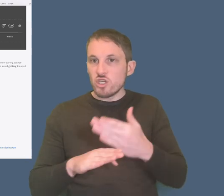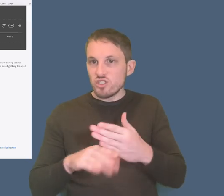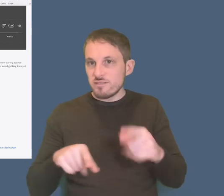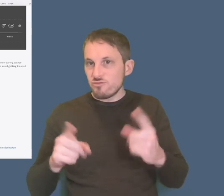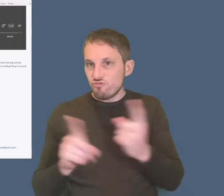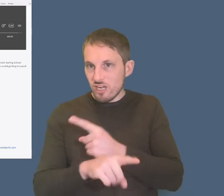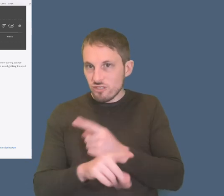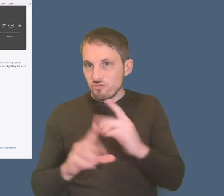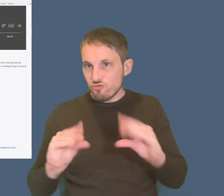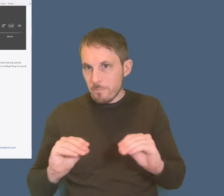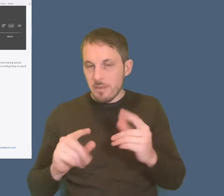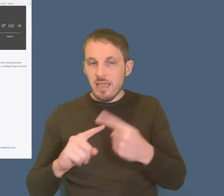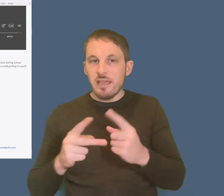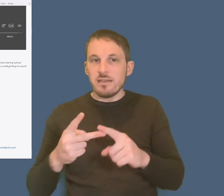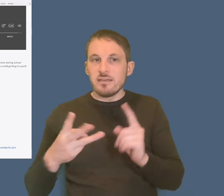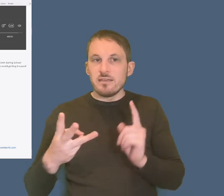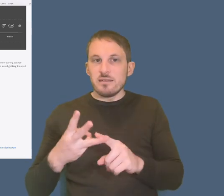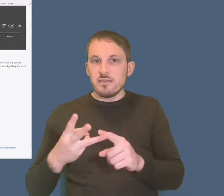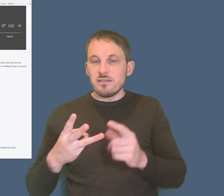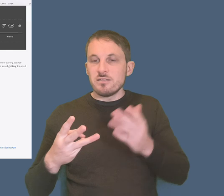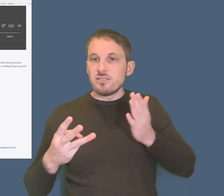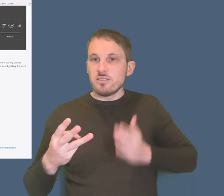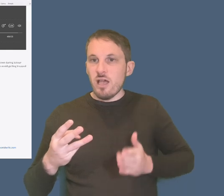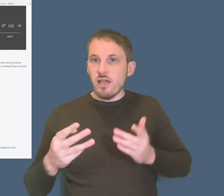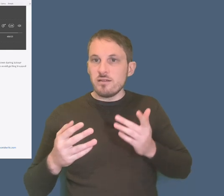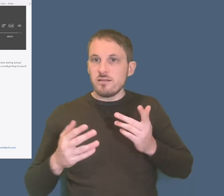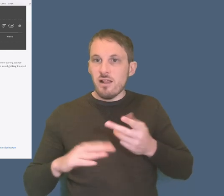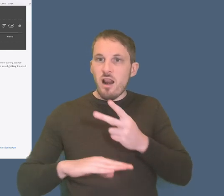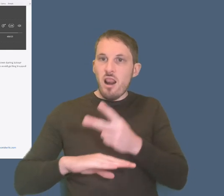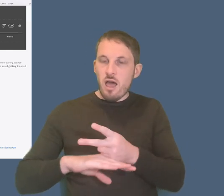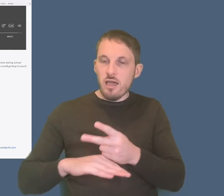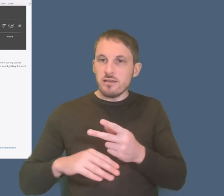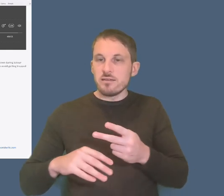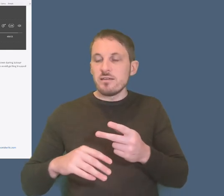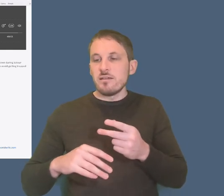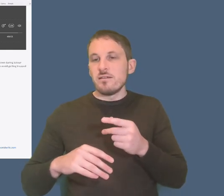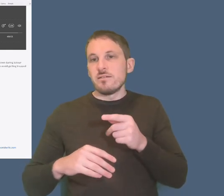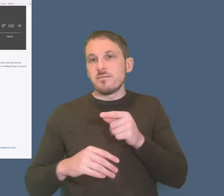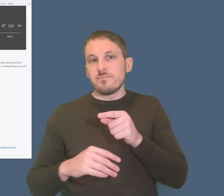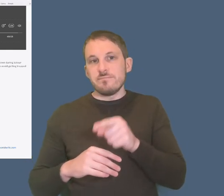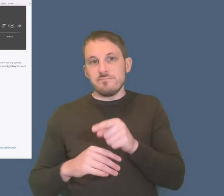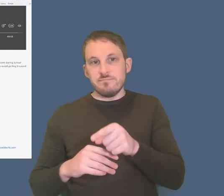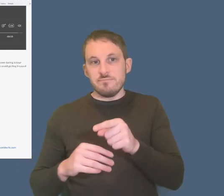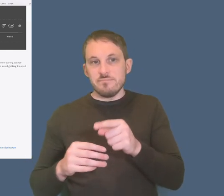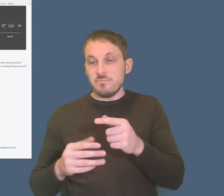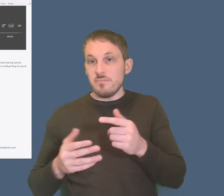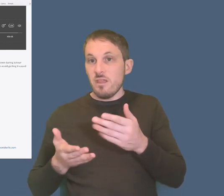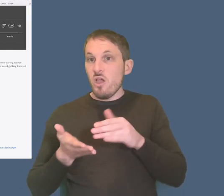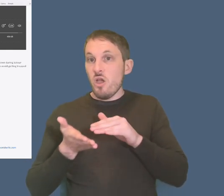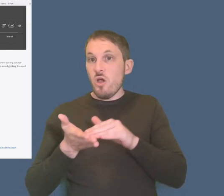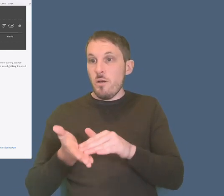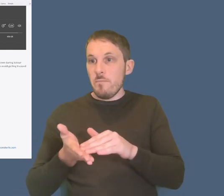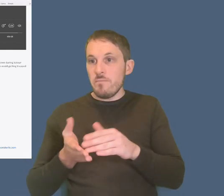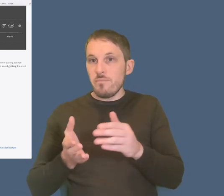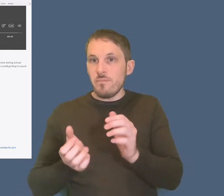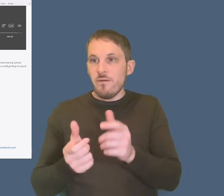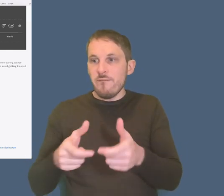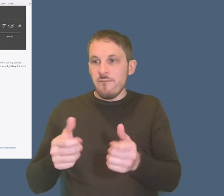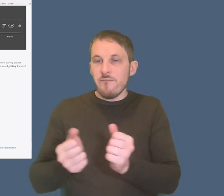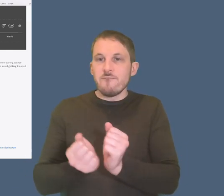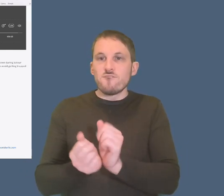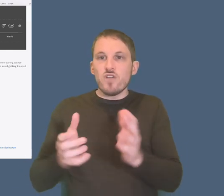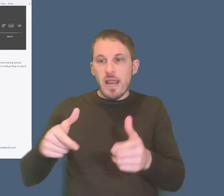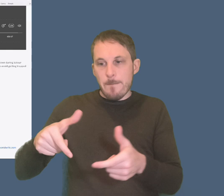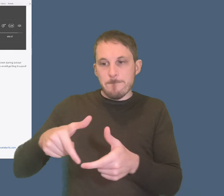And so being in a side-lying position to just free up, at the very least, it can free up the sacrum